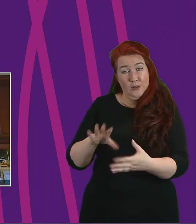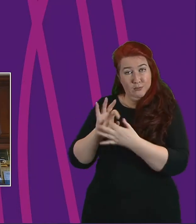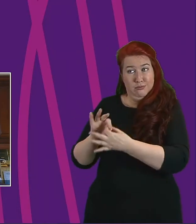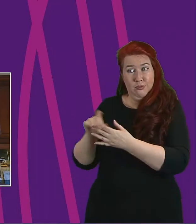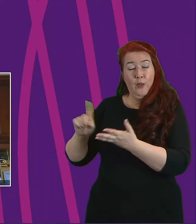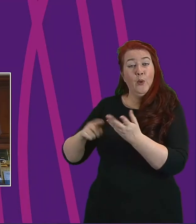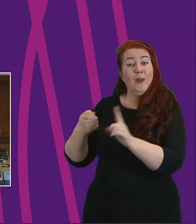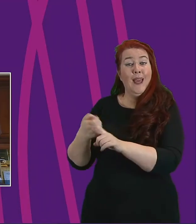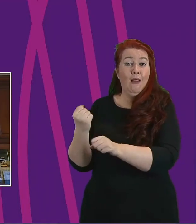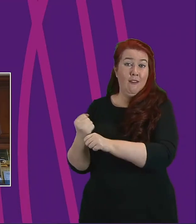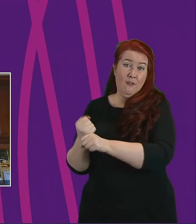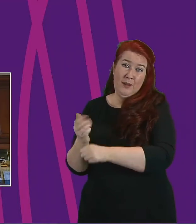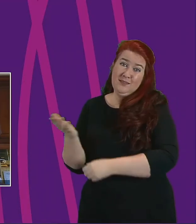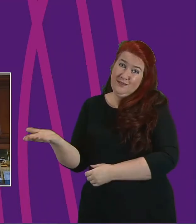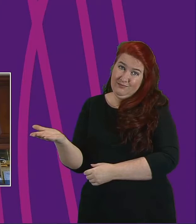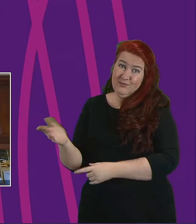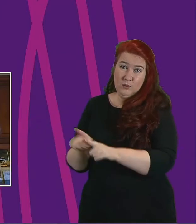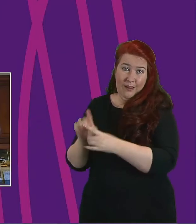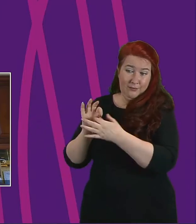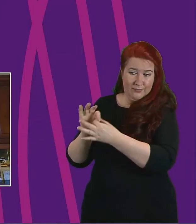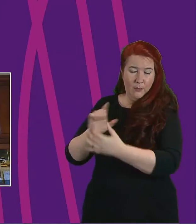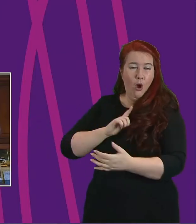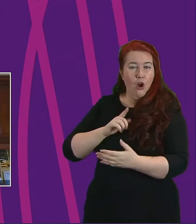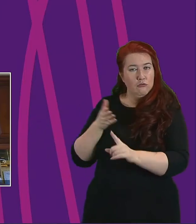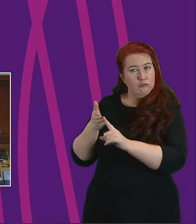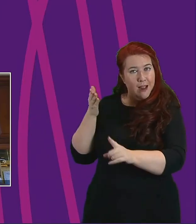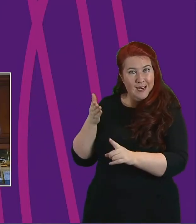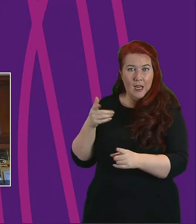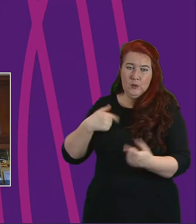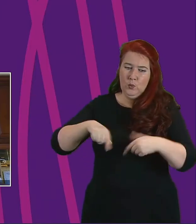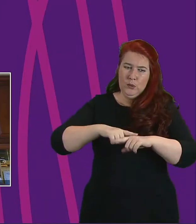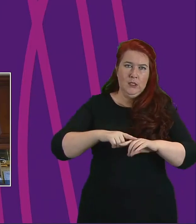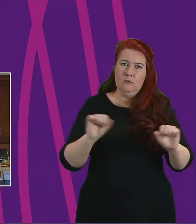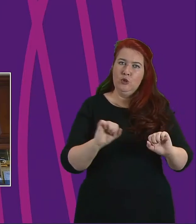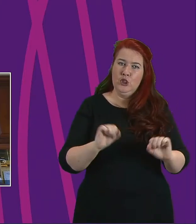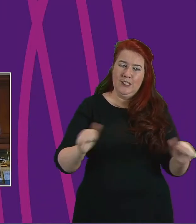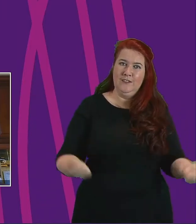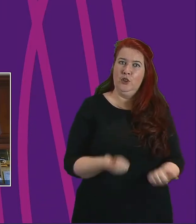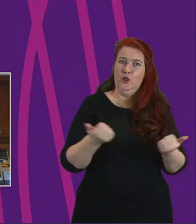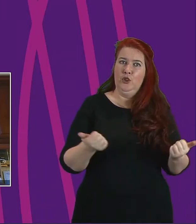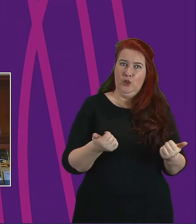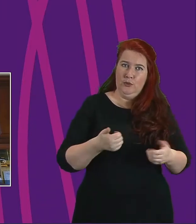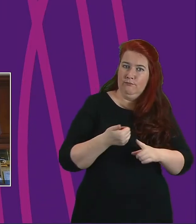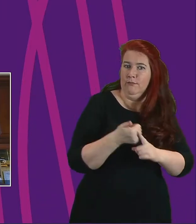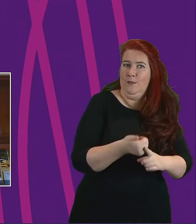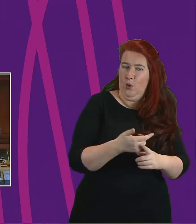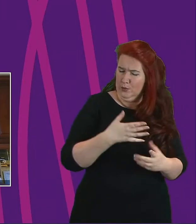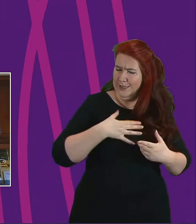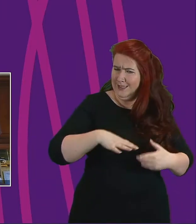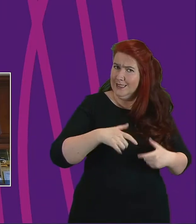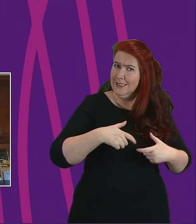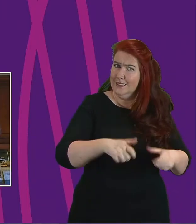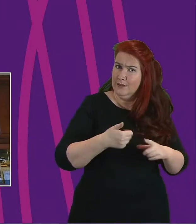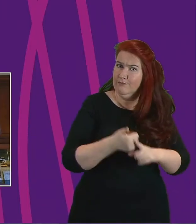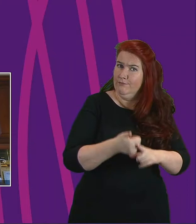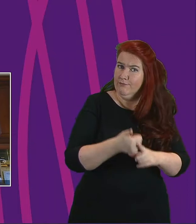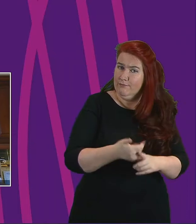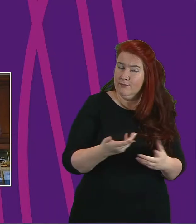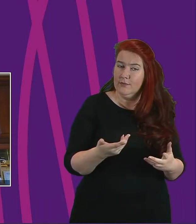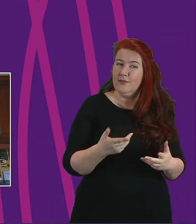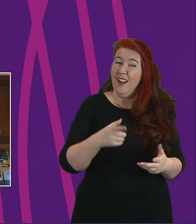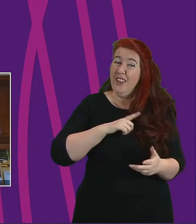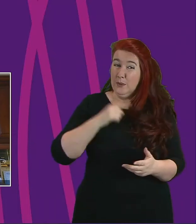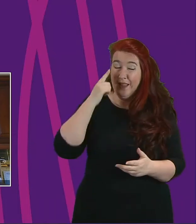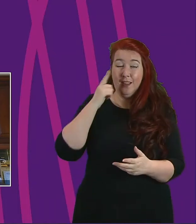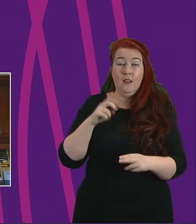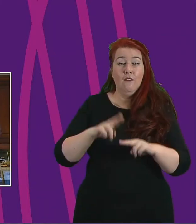matters, recognising that the bridge isn't yet complete. And that means, I think in particular, the furlough